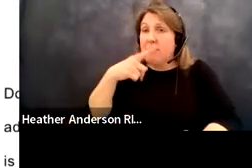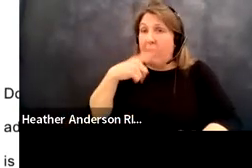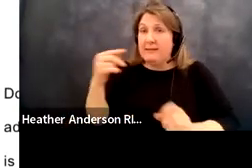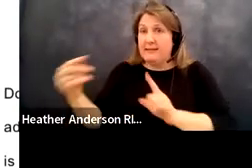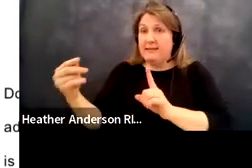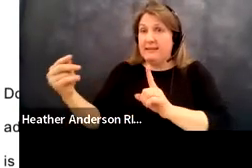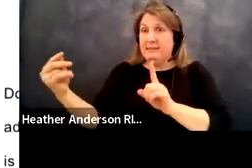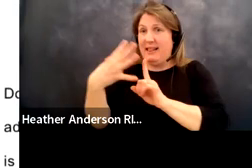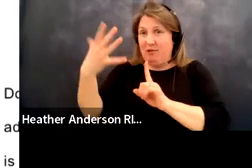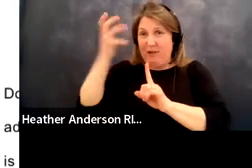Rain again.